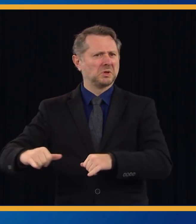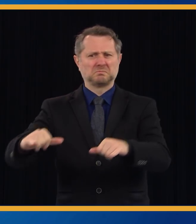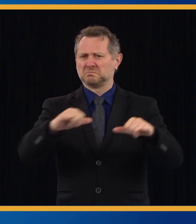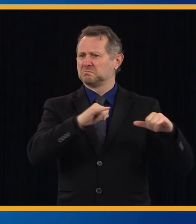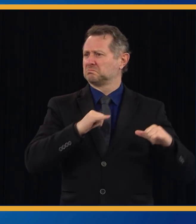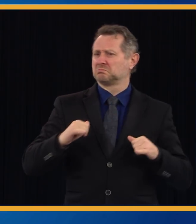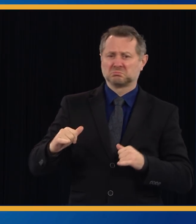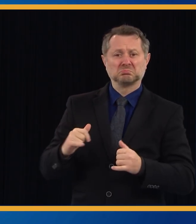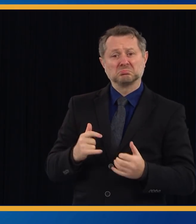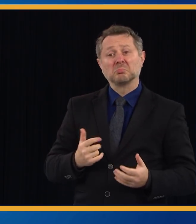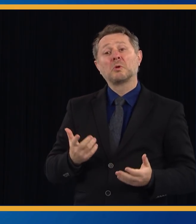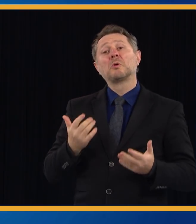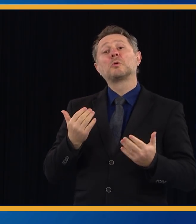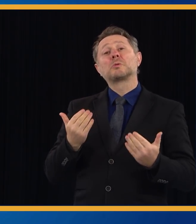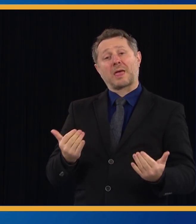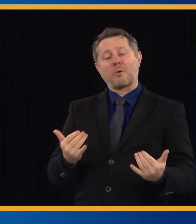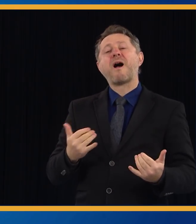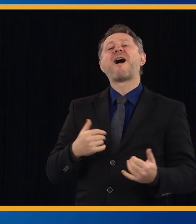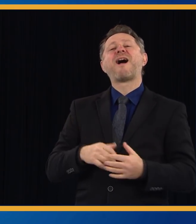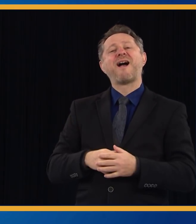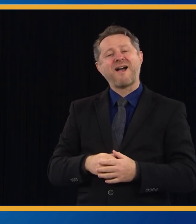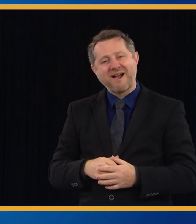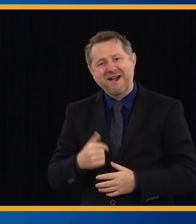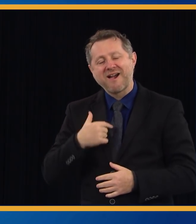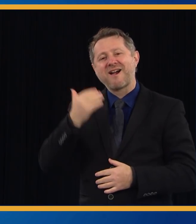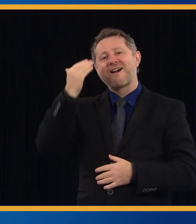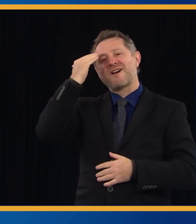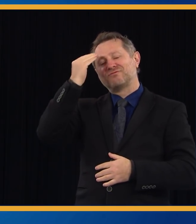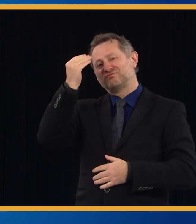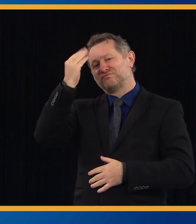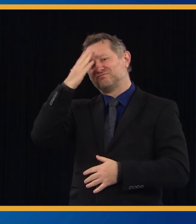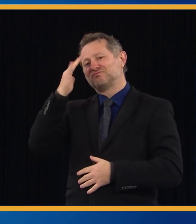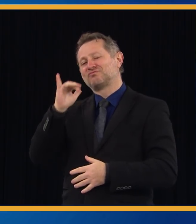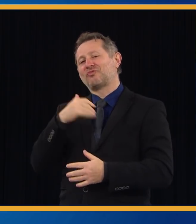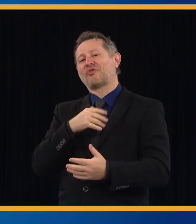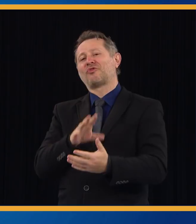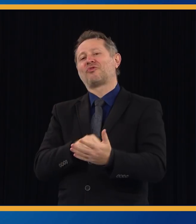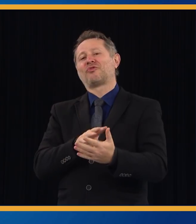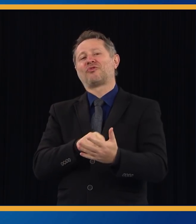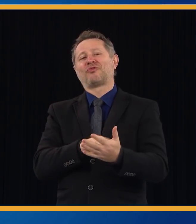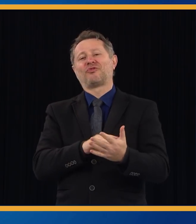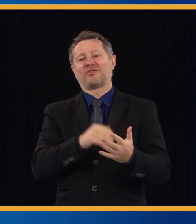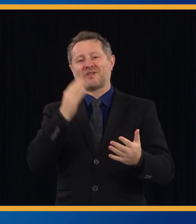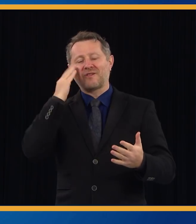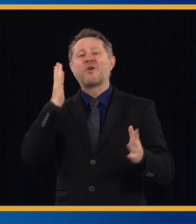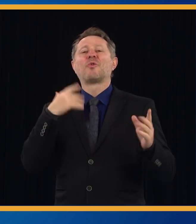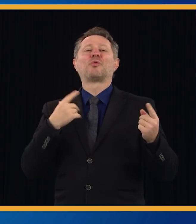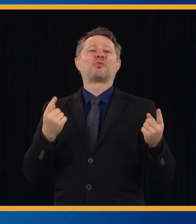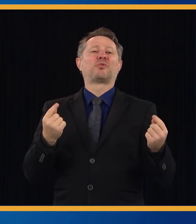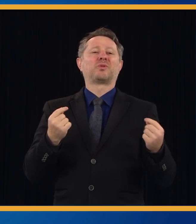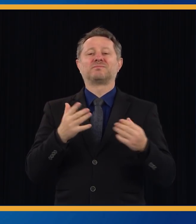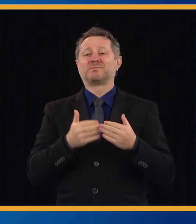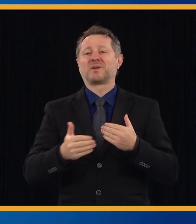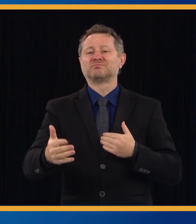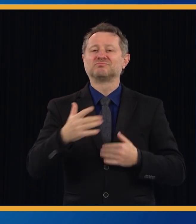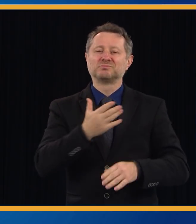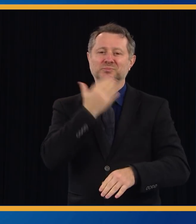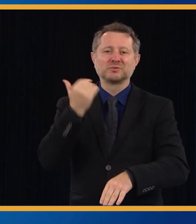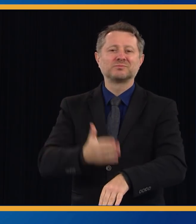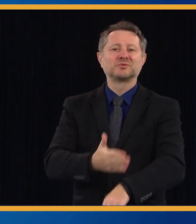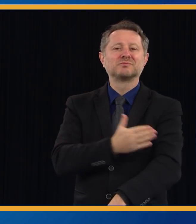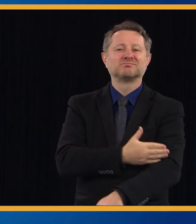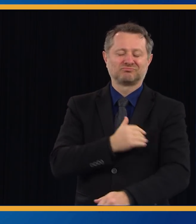reflection, what have we learned? How do we improve? And how do we build back better? Because it's not